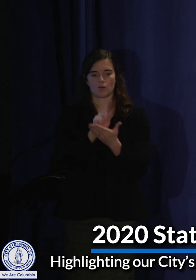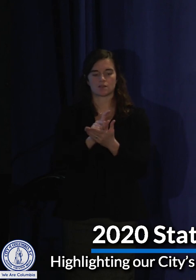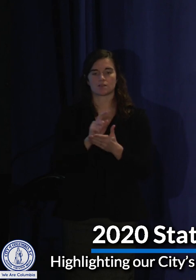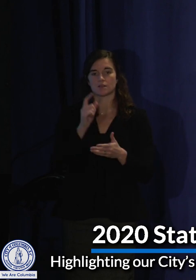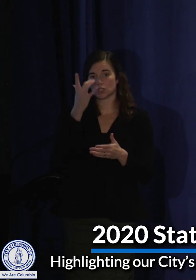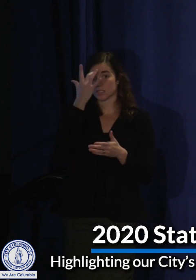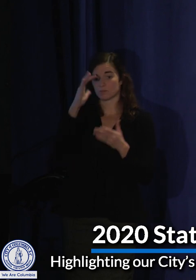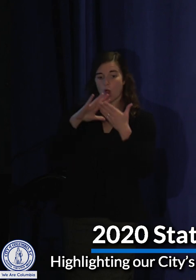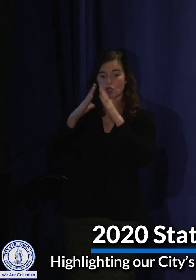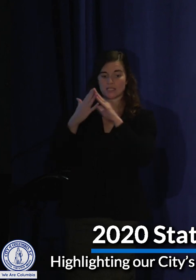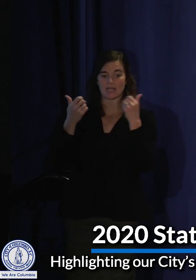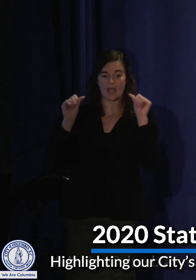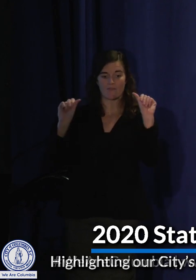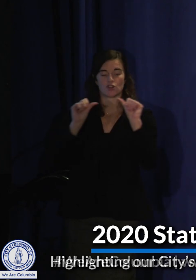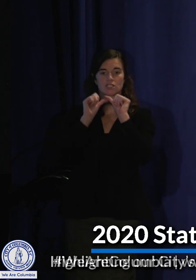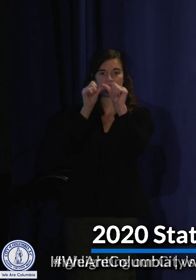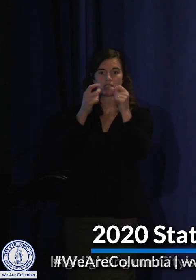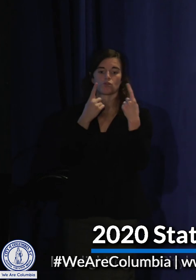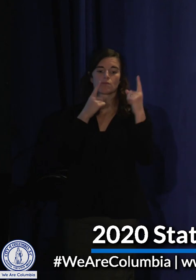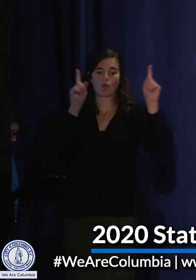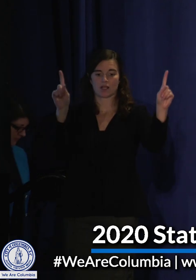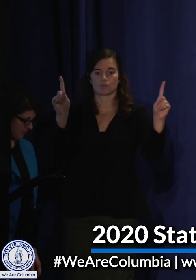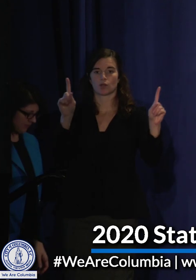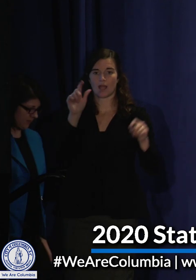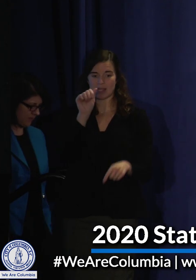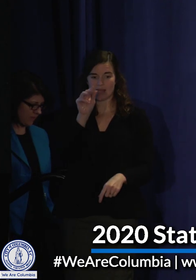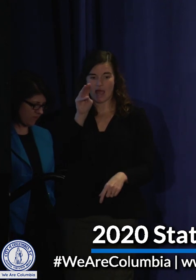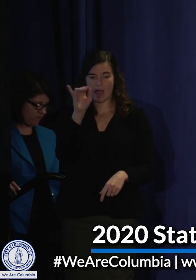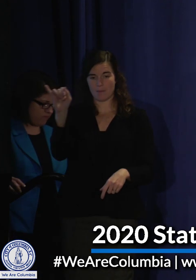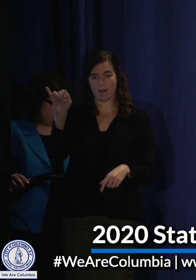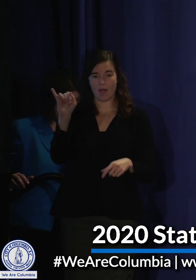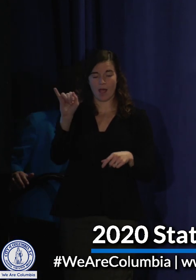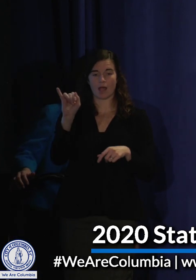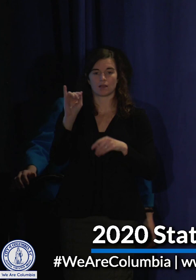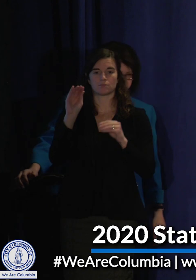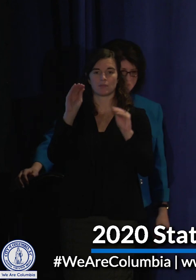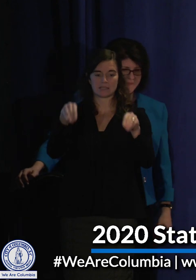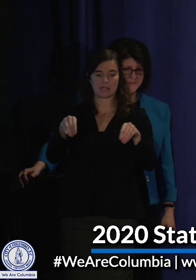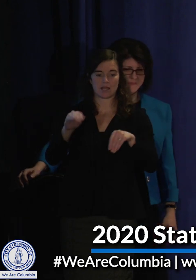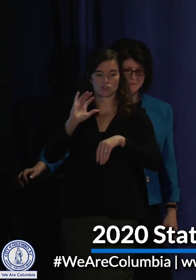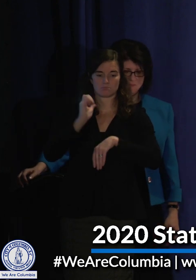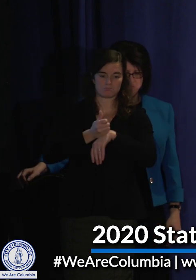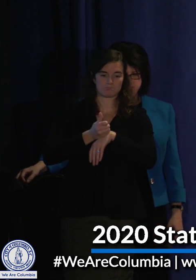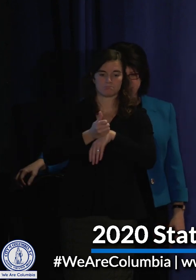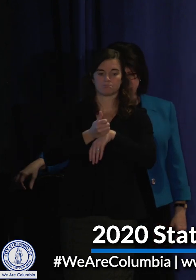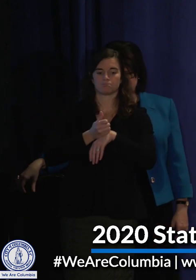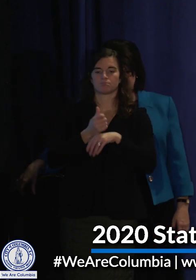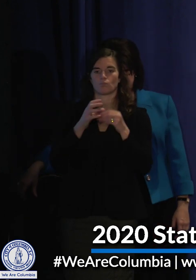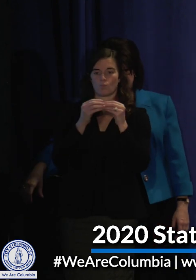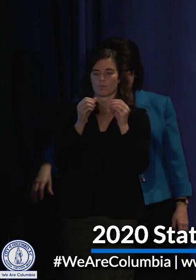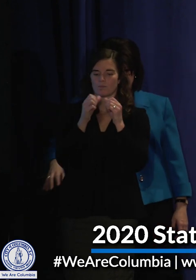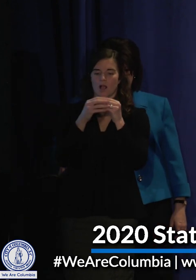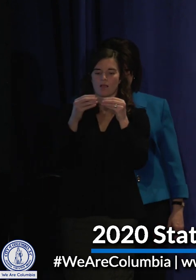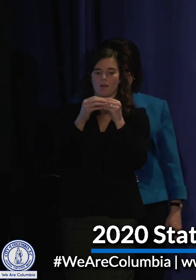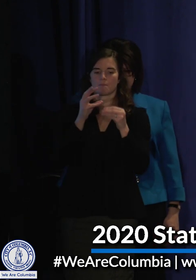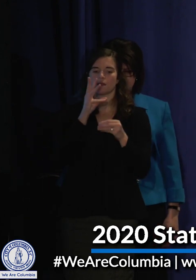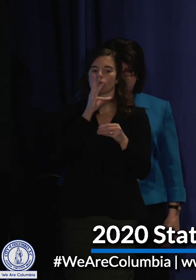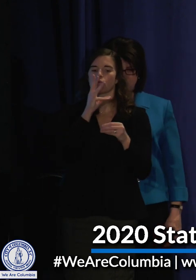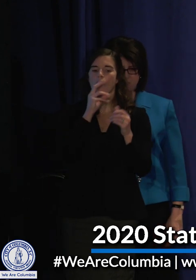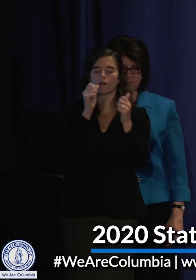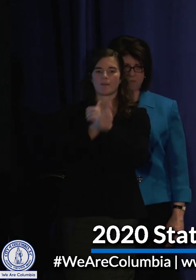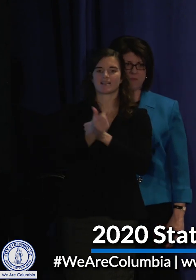efforts continue to prosper as our AMI installations hit a milestone, with Columbia Water